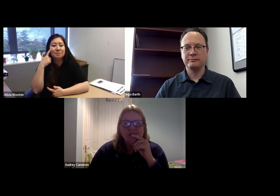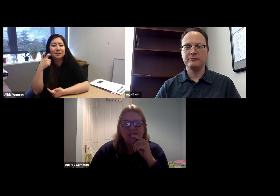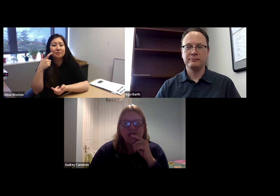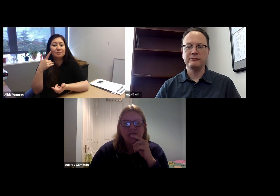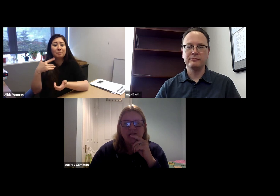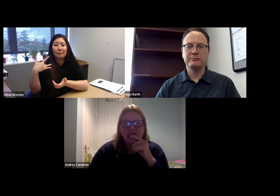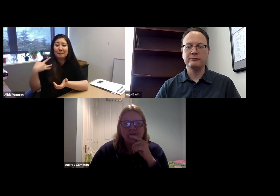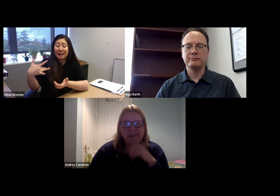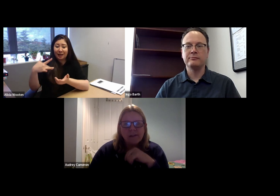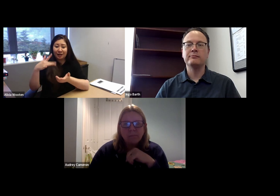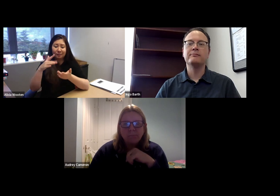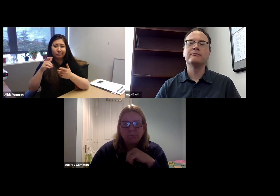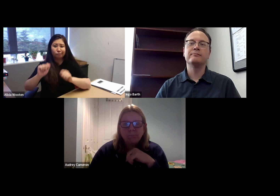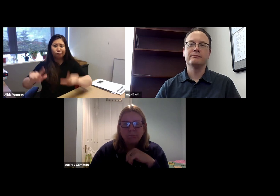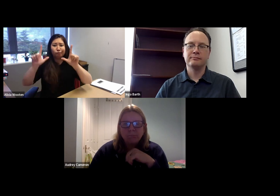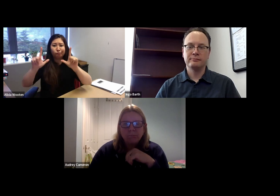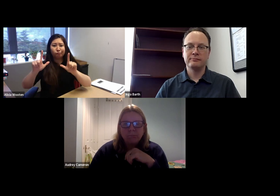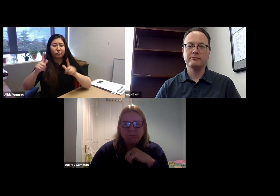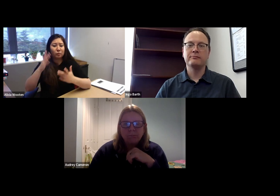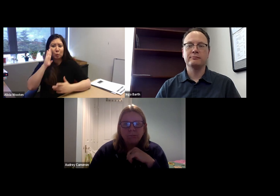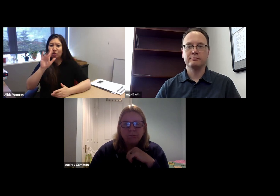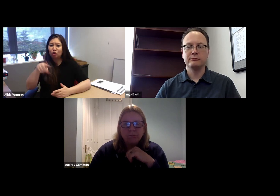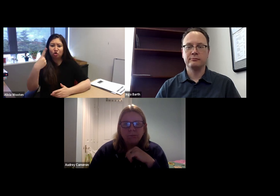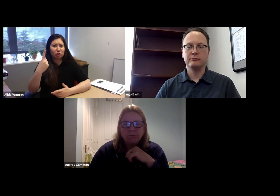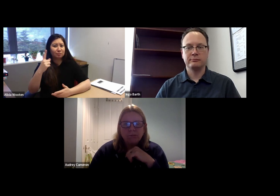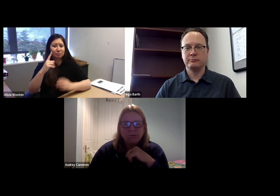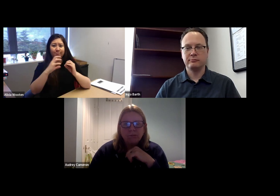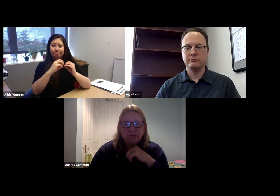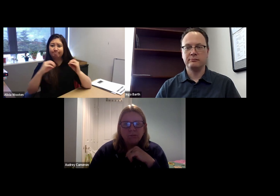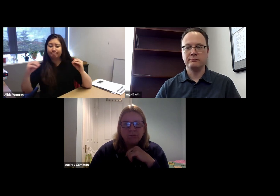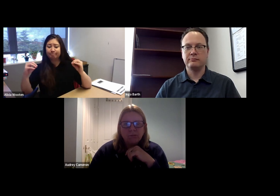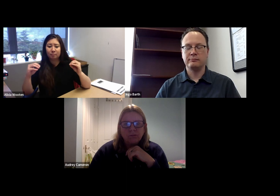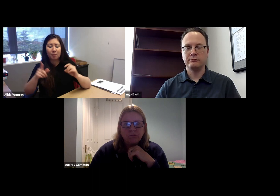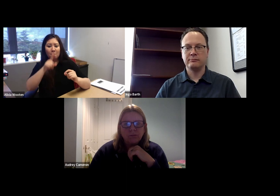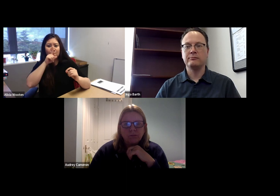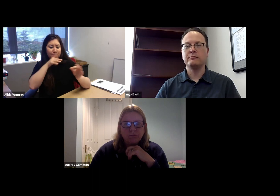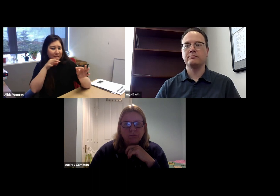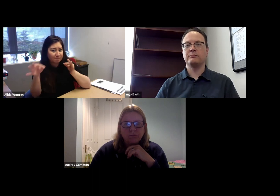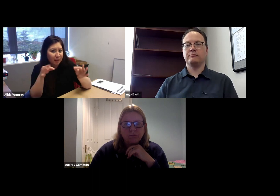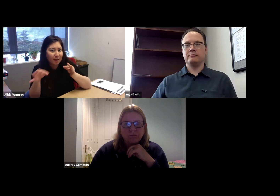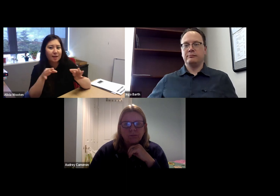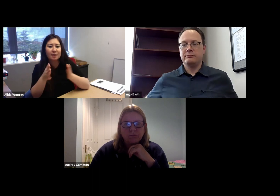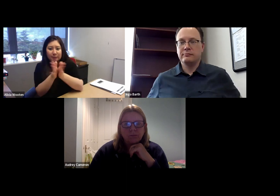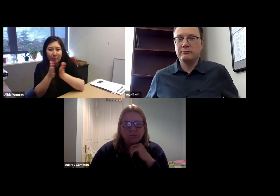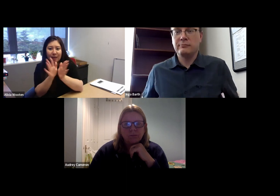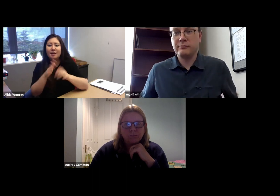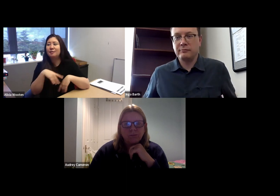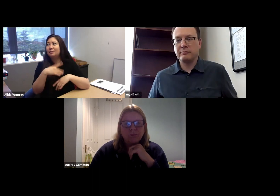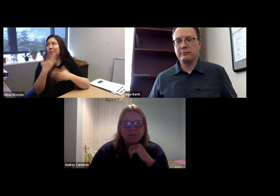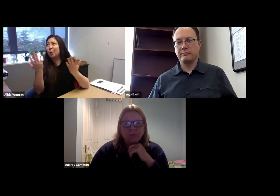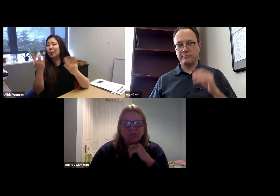like to, I really like your definition of, or your explanation as to why you sign open or closed